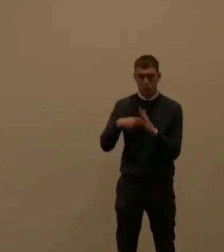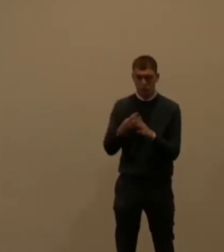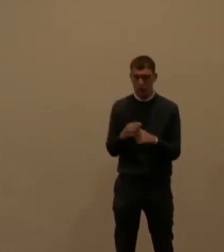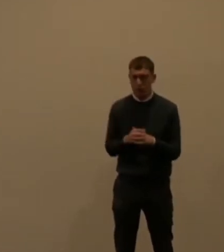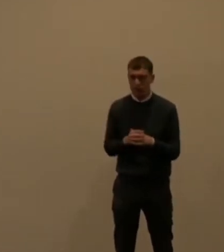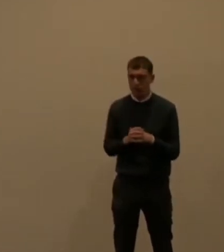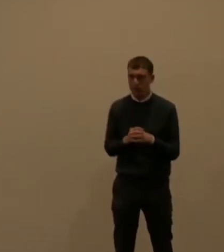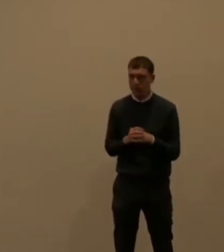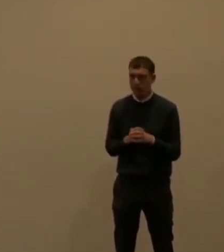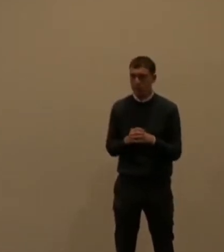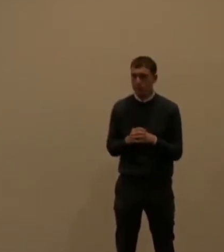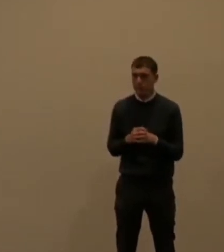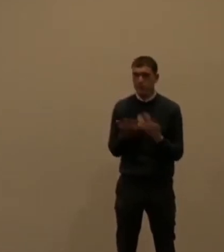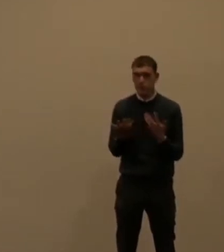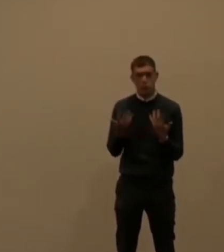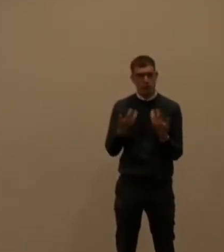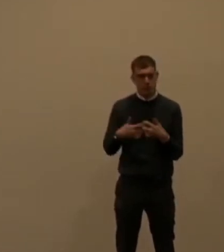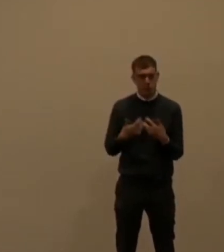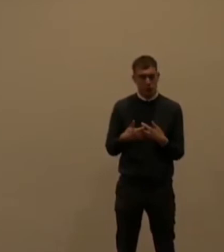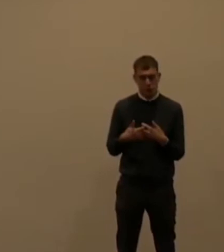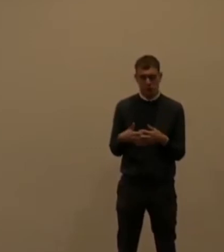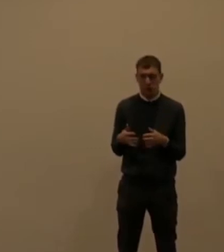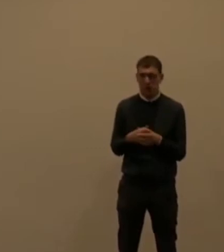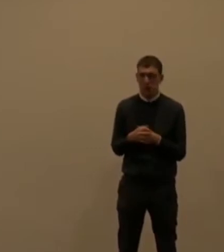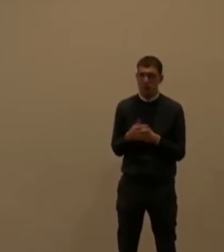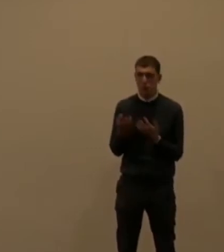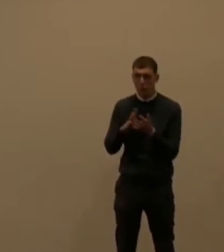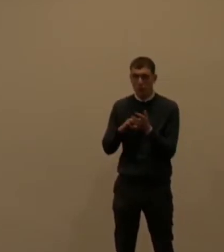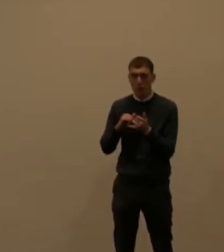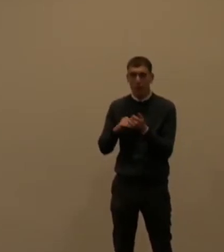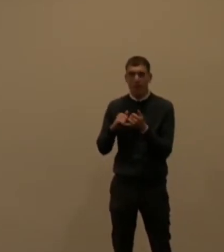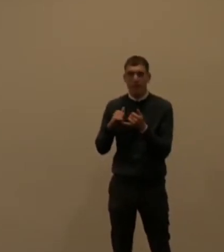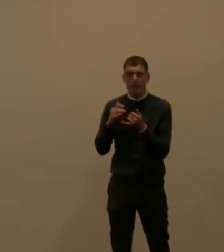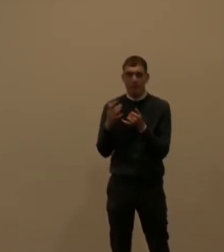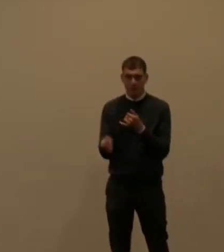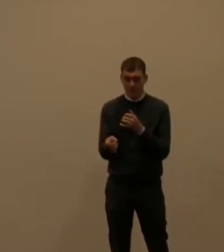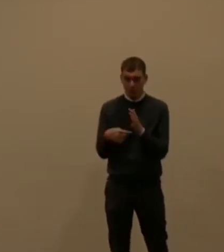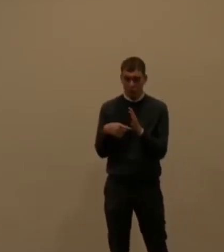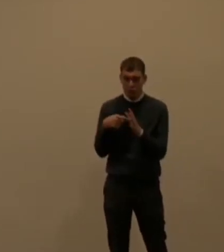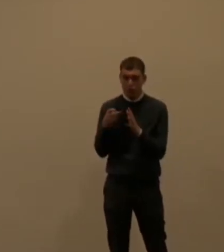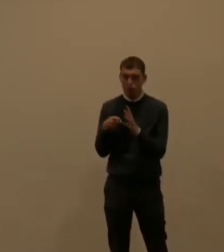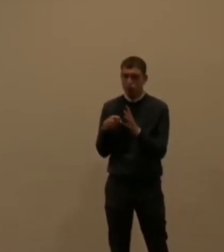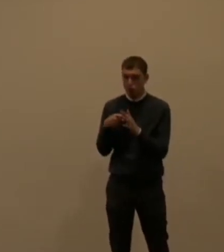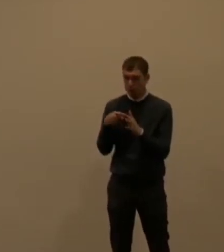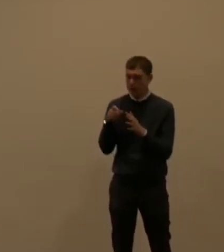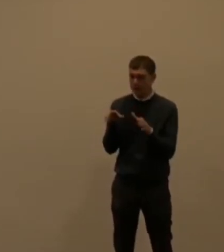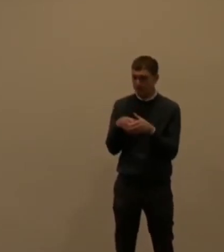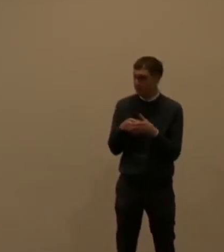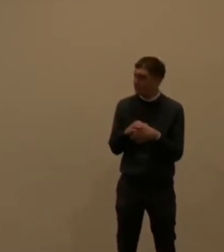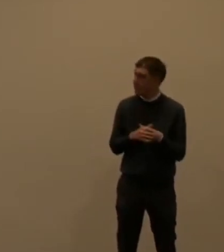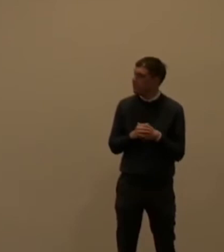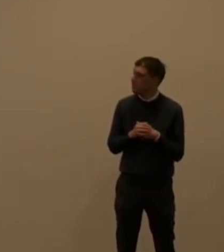the technology part, you have the possibility of using Microsoft Fast Track team. That was what we did, and we took 4